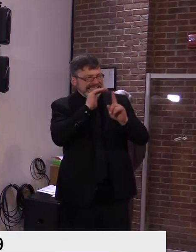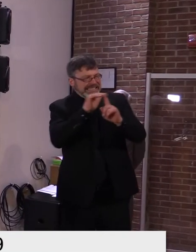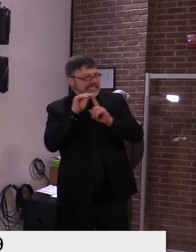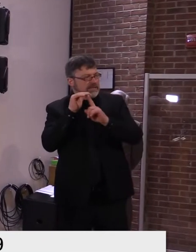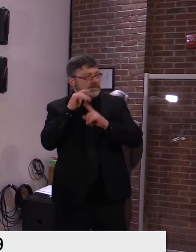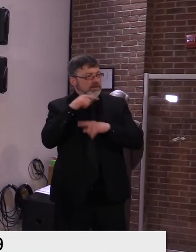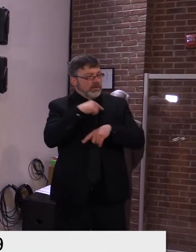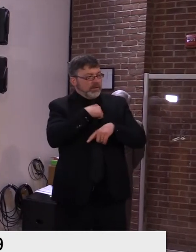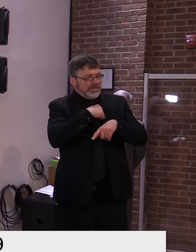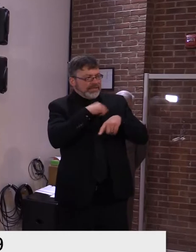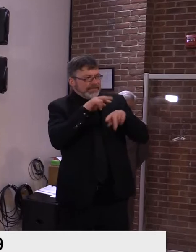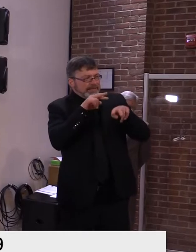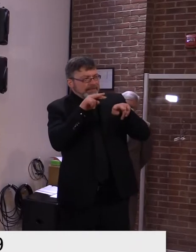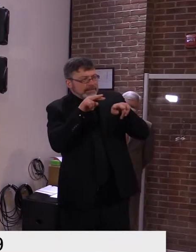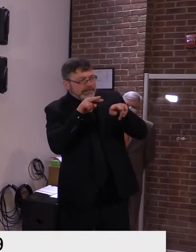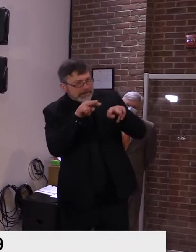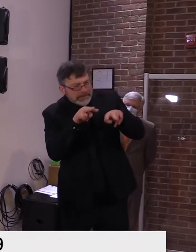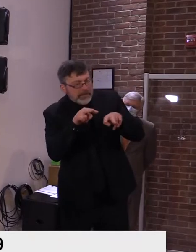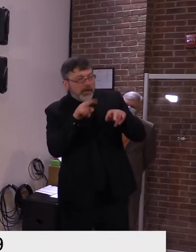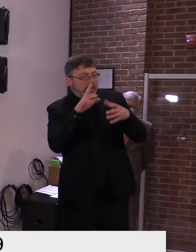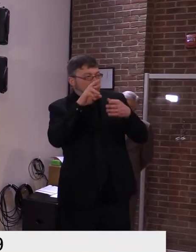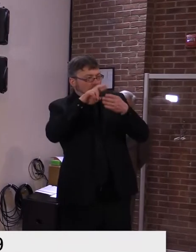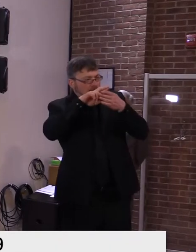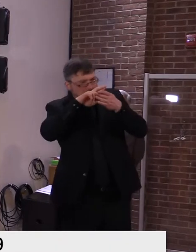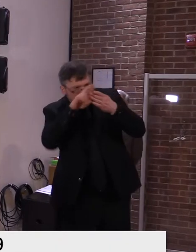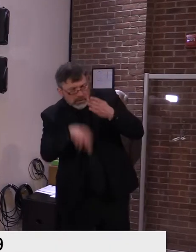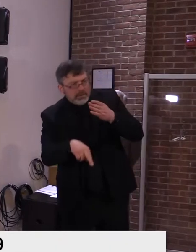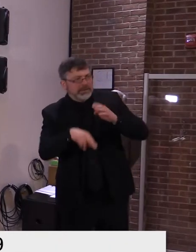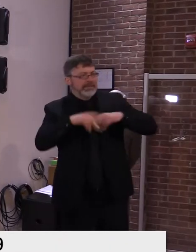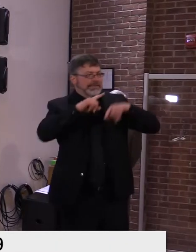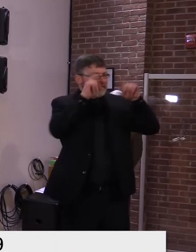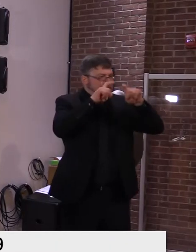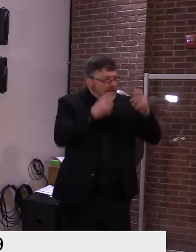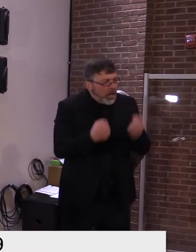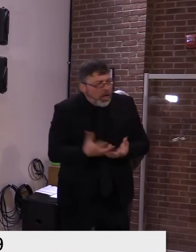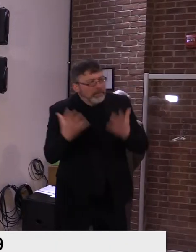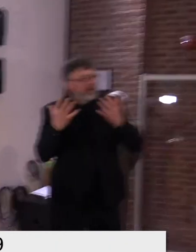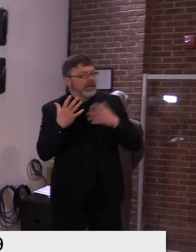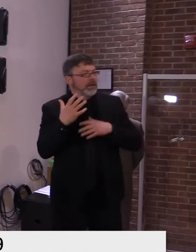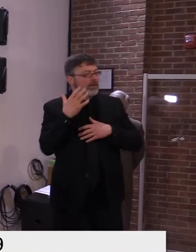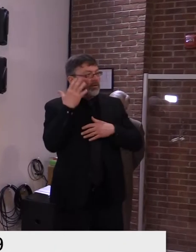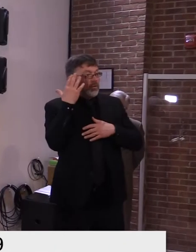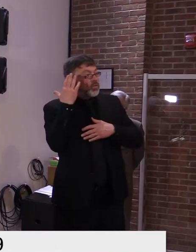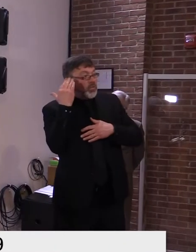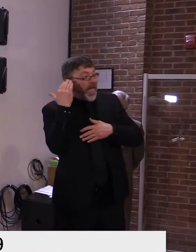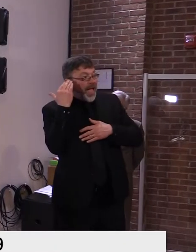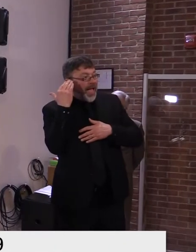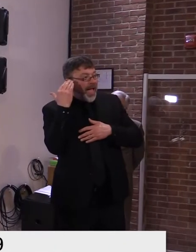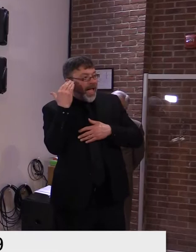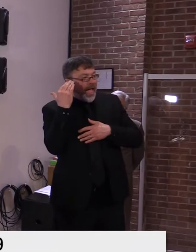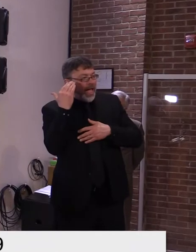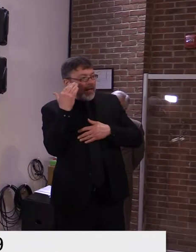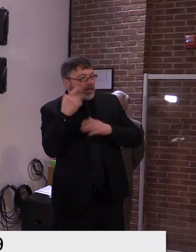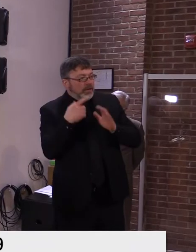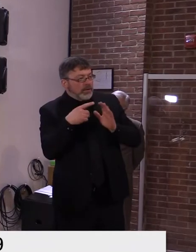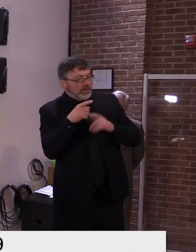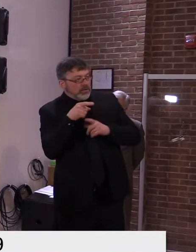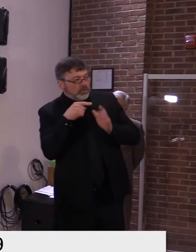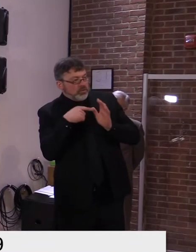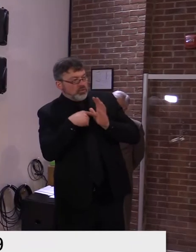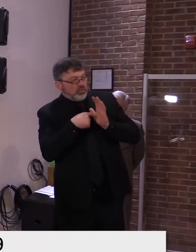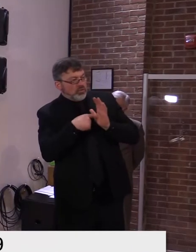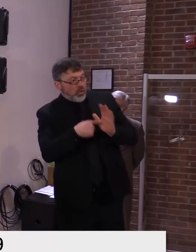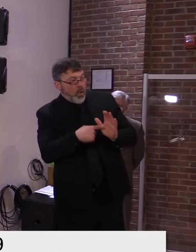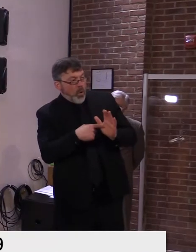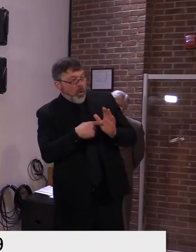of tests that were done as a result of the 251 cases that were found, 19,000. I mean,